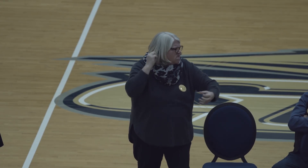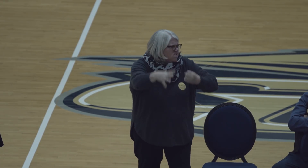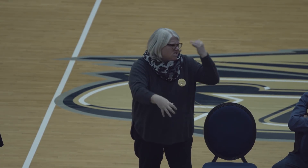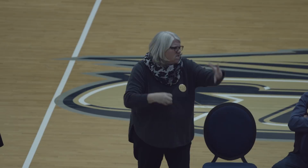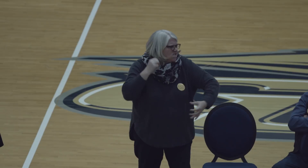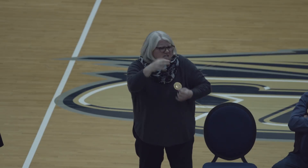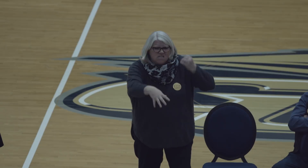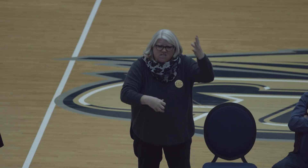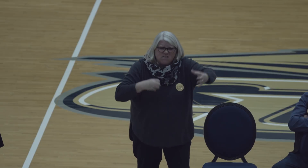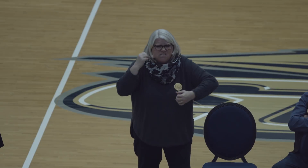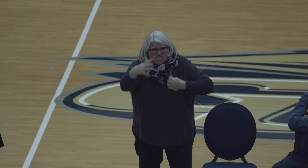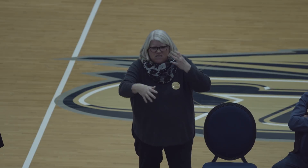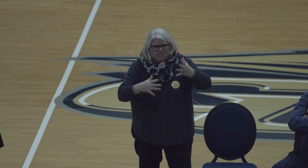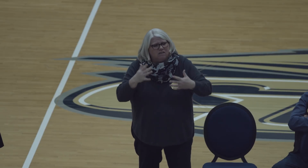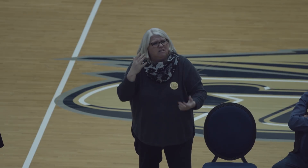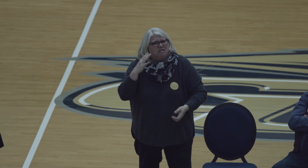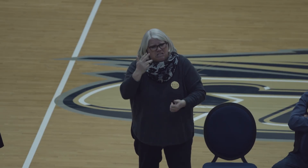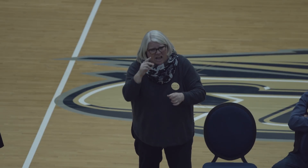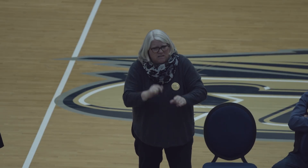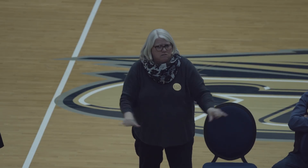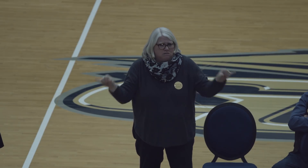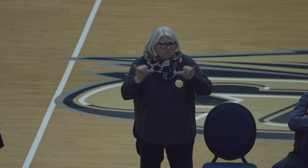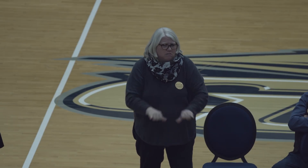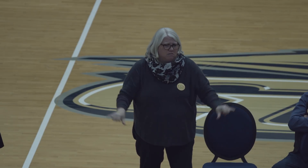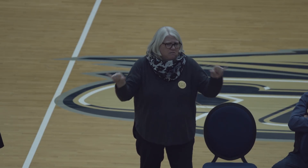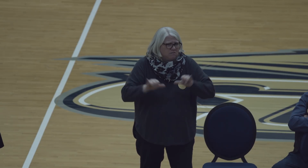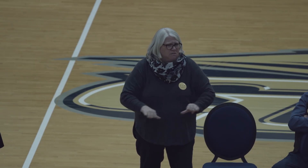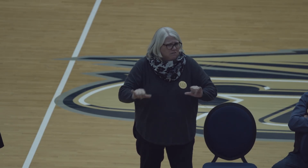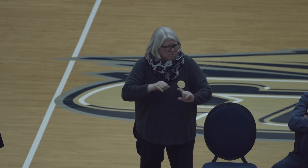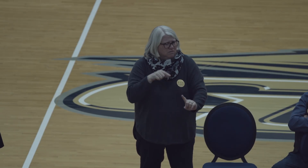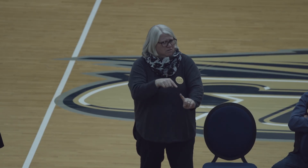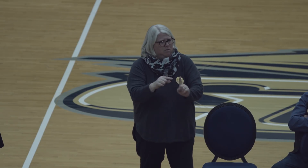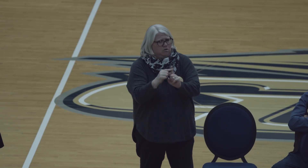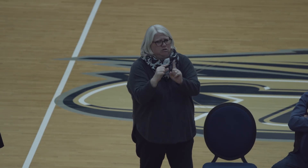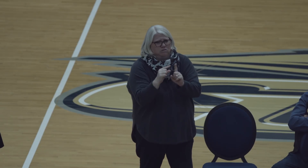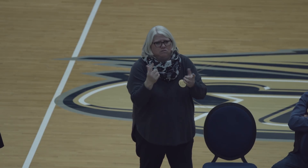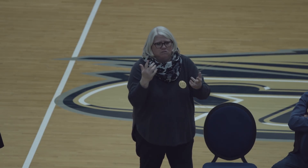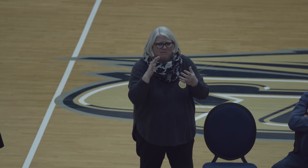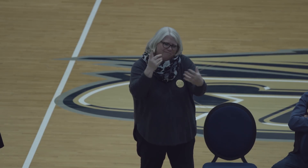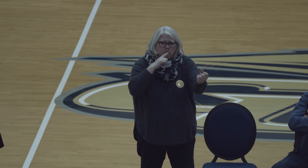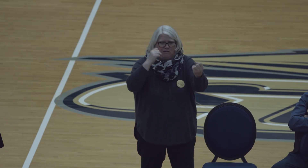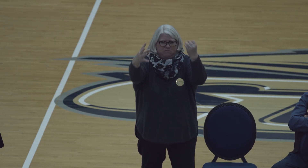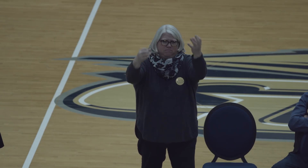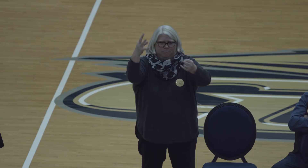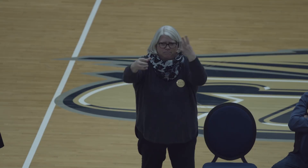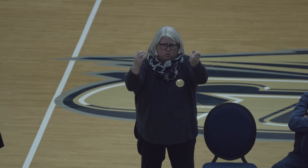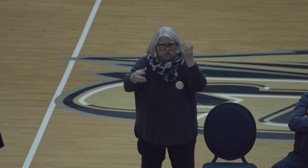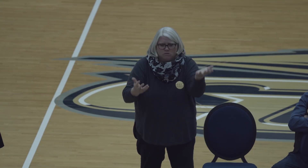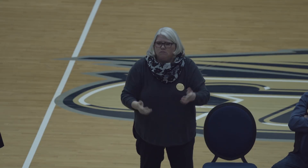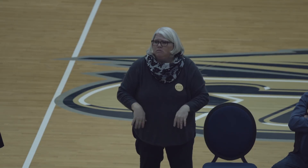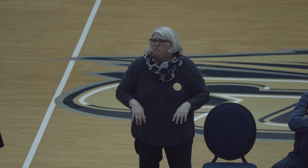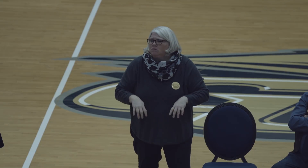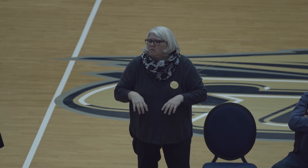of chants, signed chants that we did as a group that helped to get the message across.